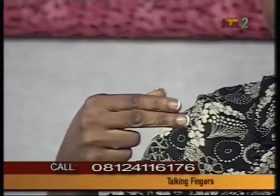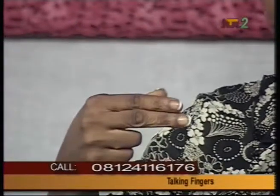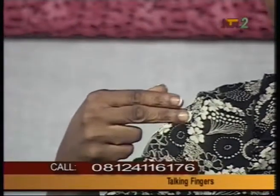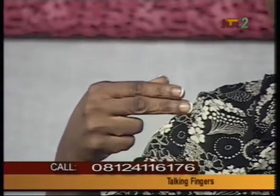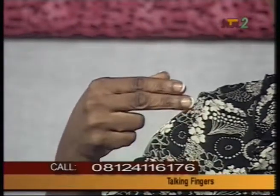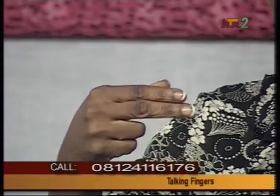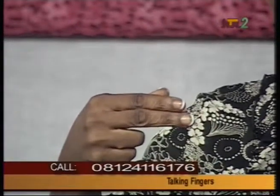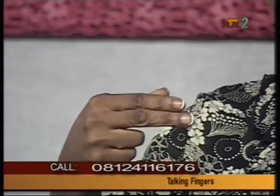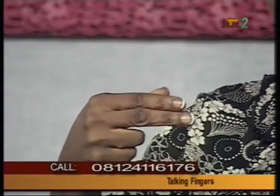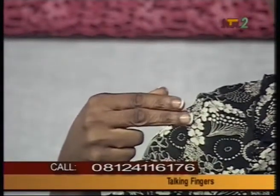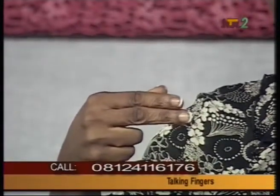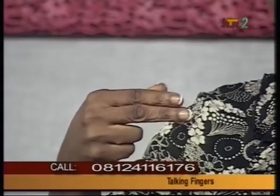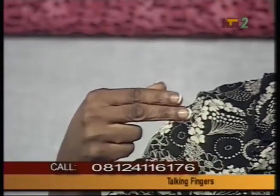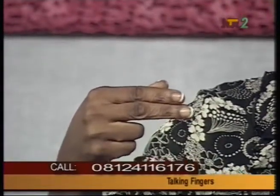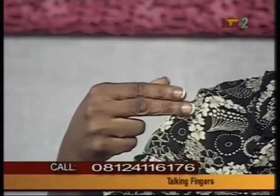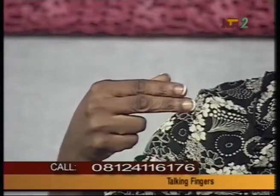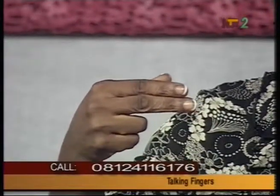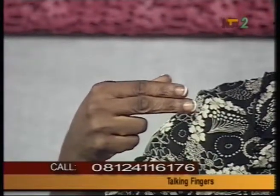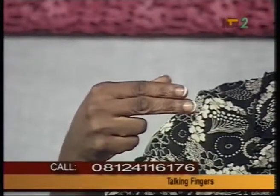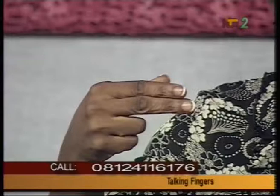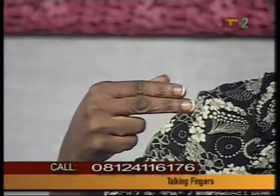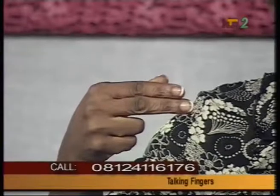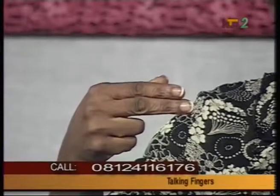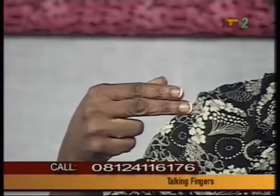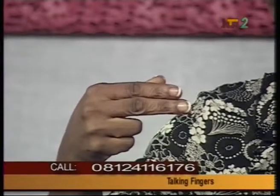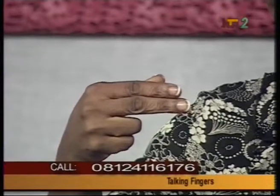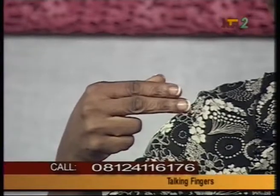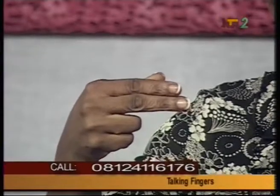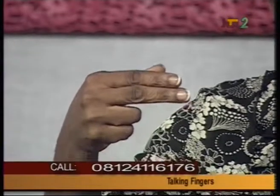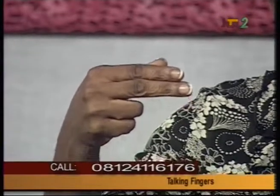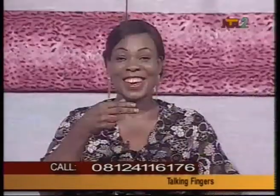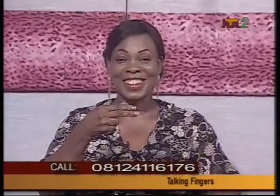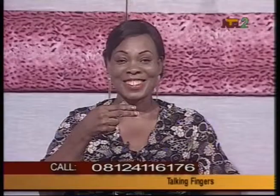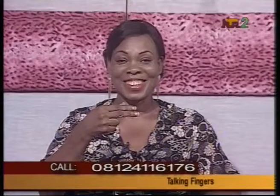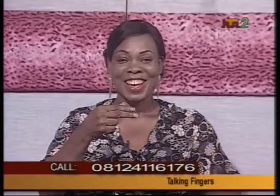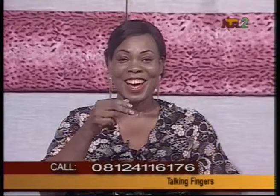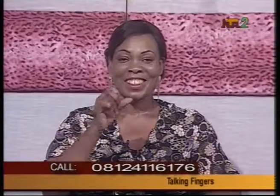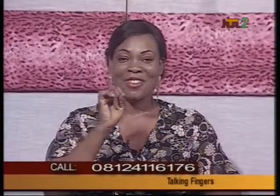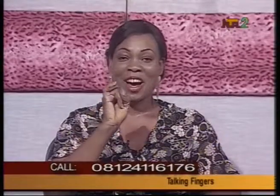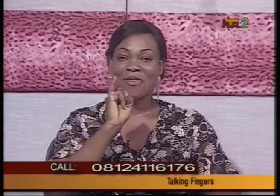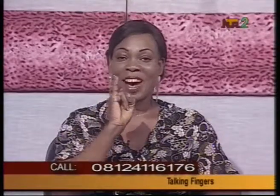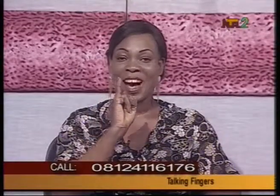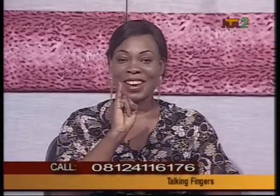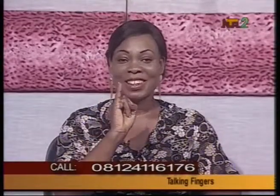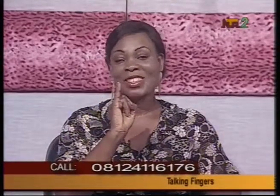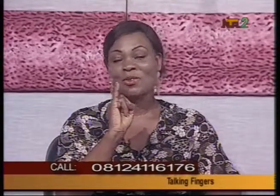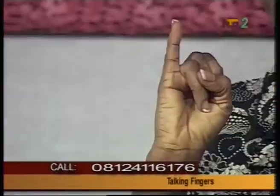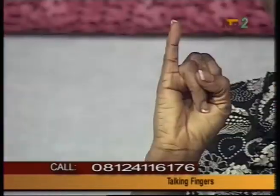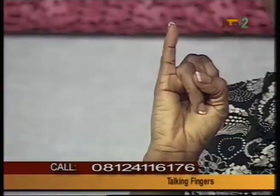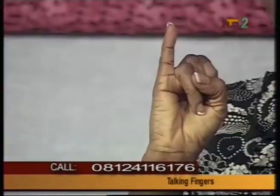like double barrel. Diola, did you get it? That's H. And then we have I, the little finger.